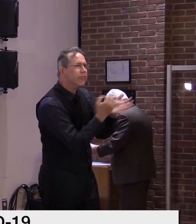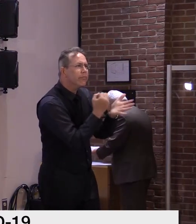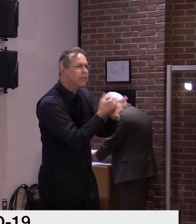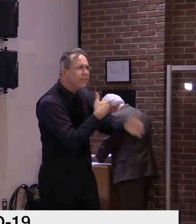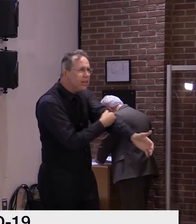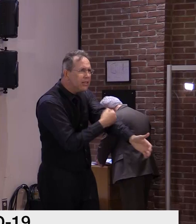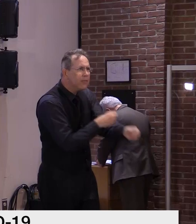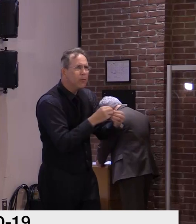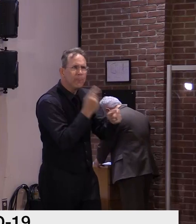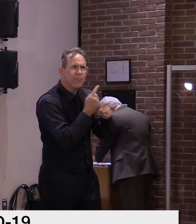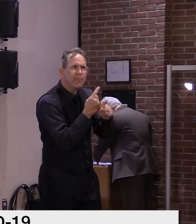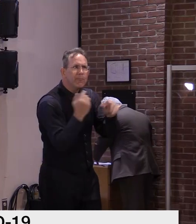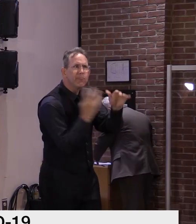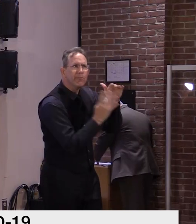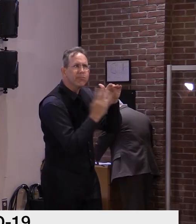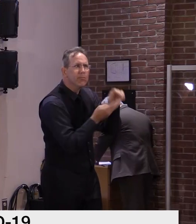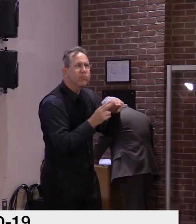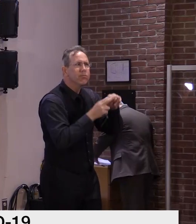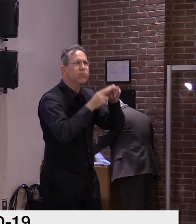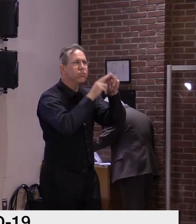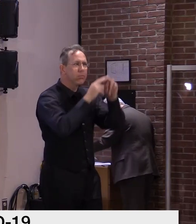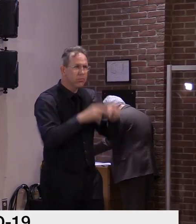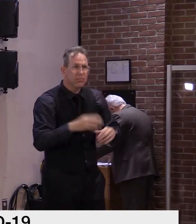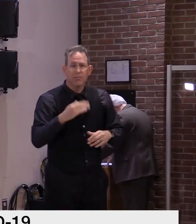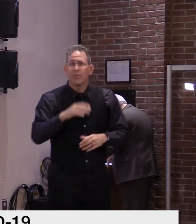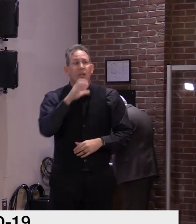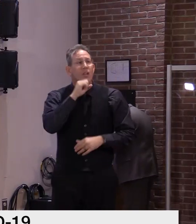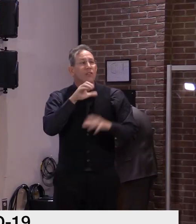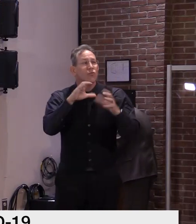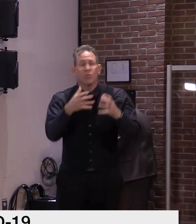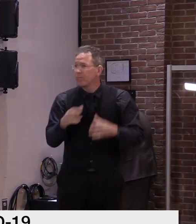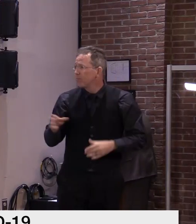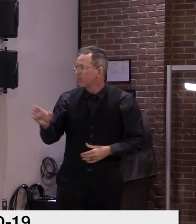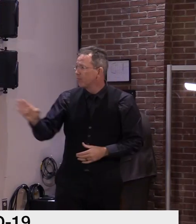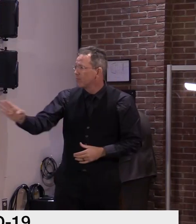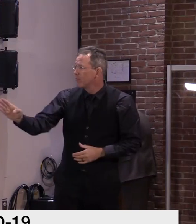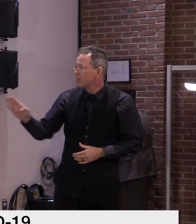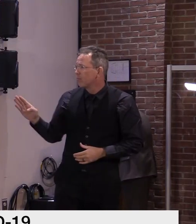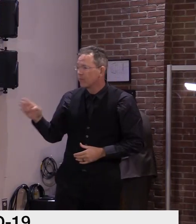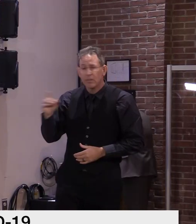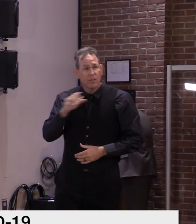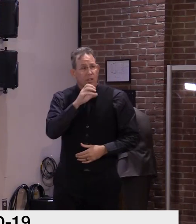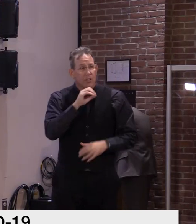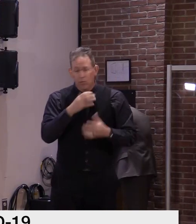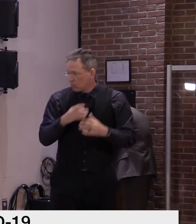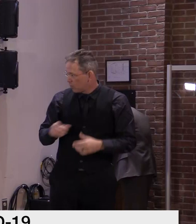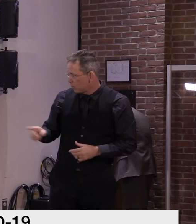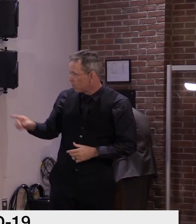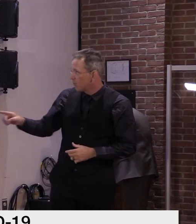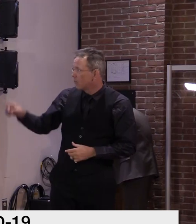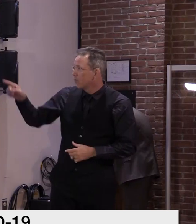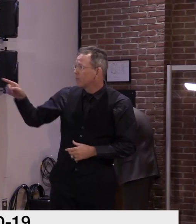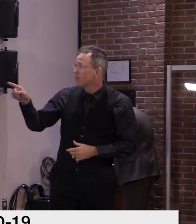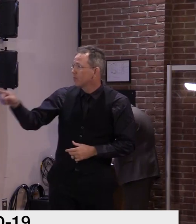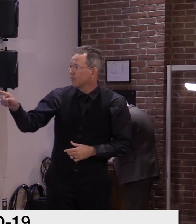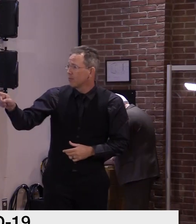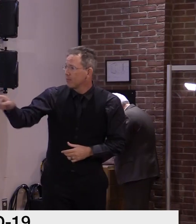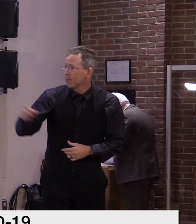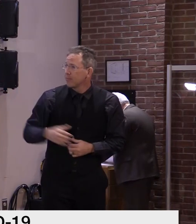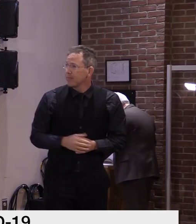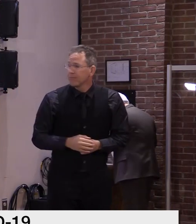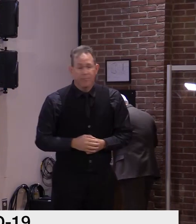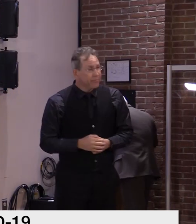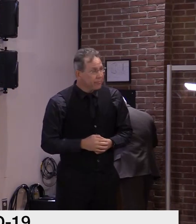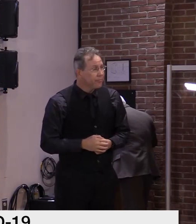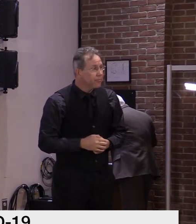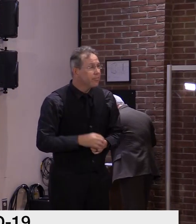at vaccination by age, we see that Vermont continues to be far ahead of the national average on vaccinating those 30 and older. And